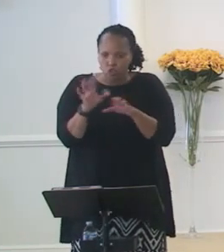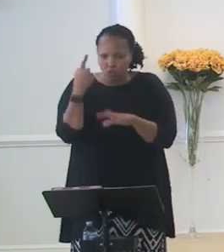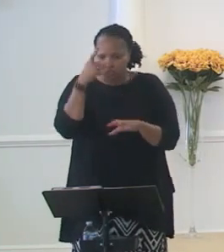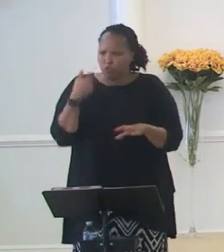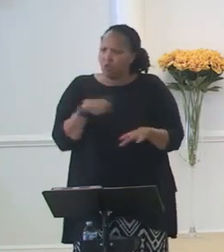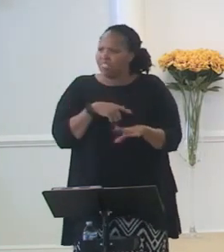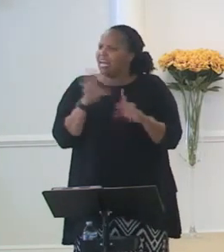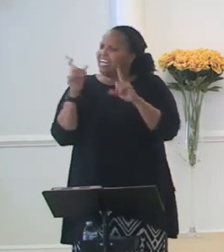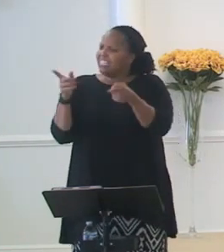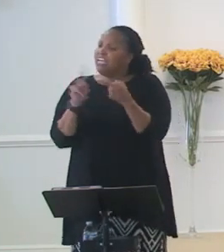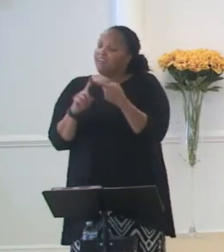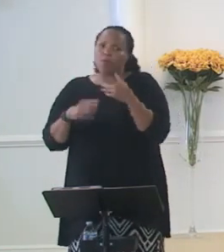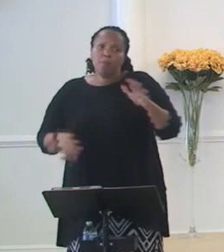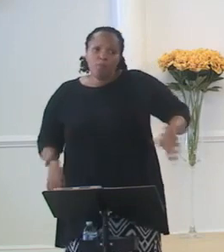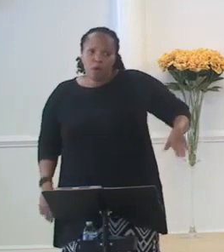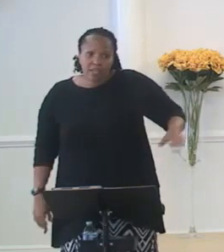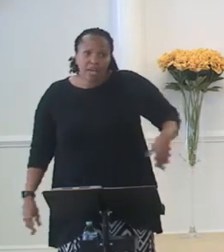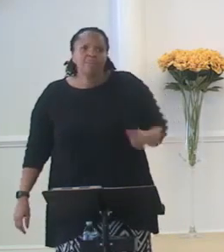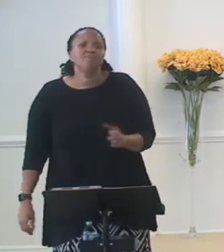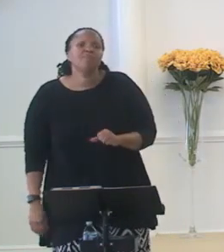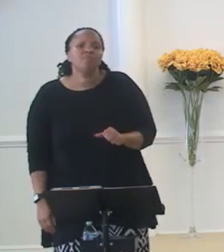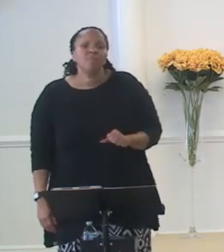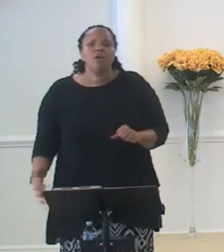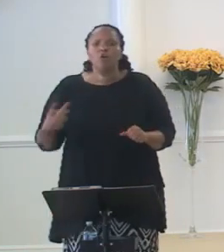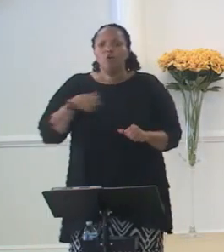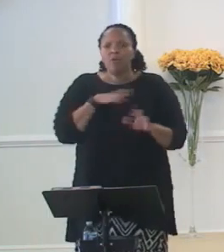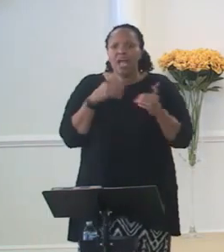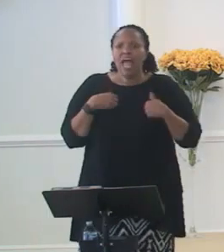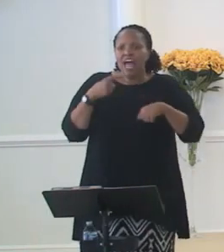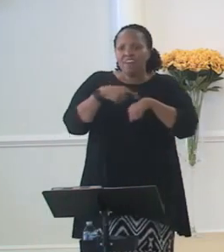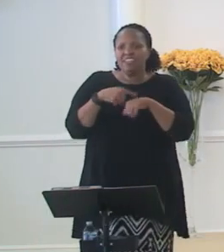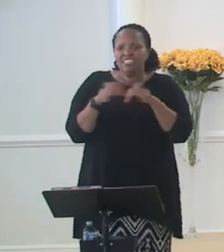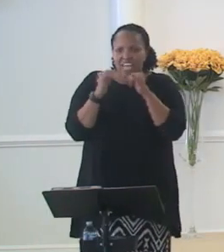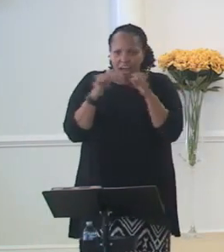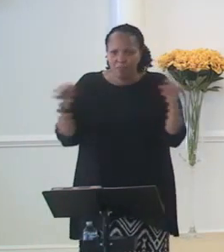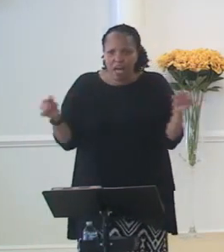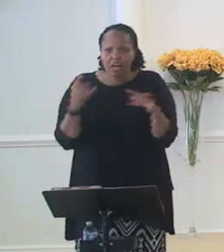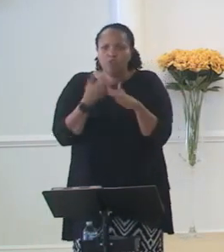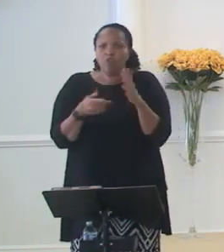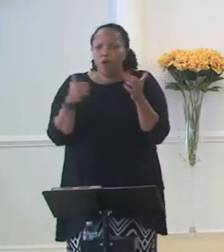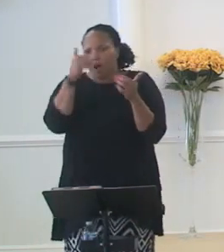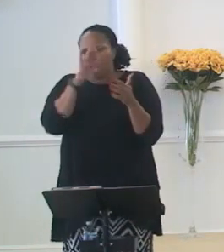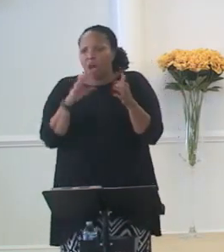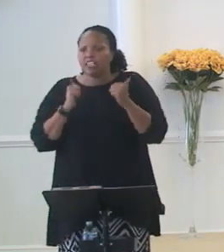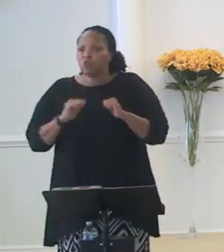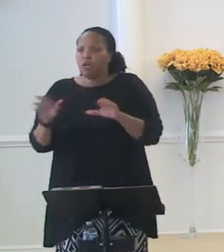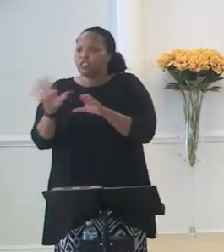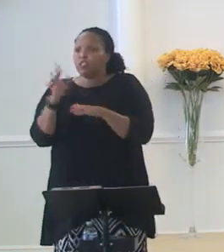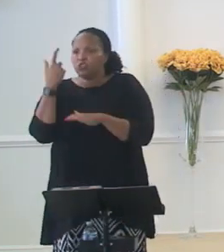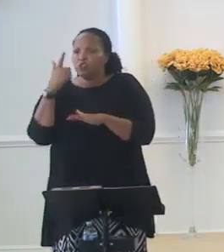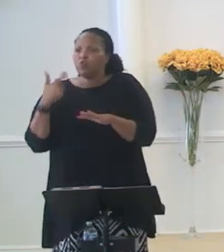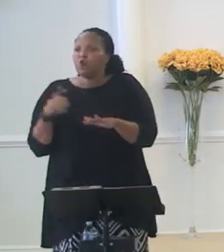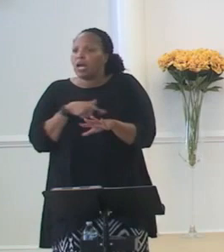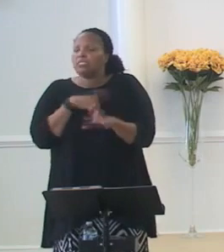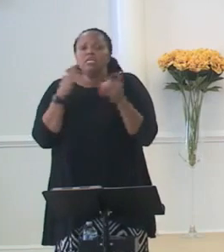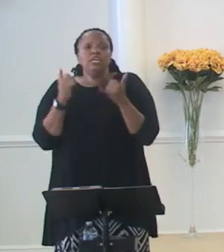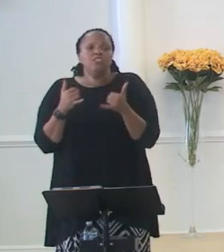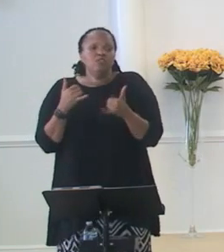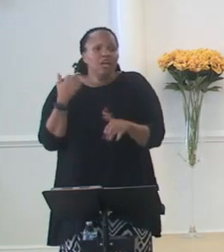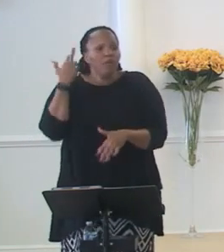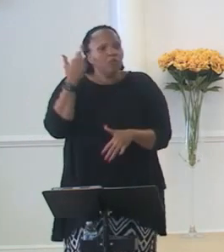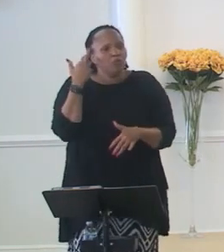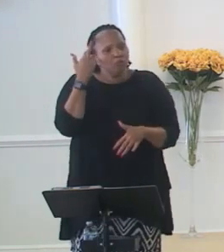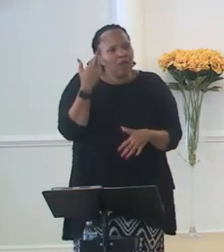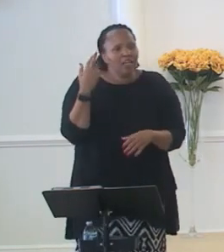I give a point yet? We got a timeline of what God is trying to do for us. And so now the